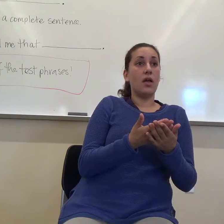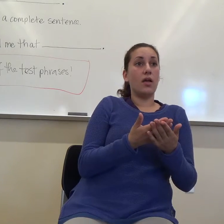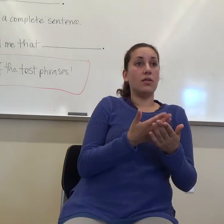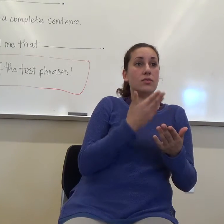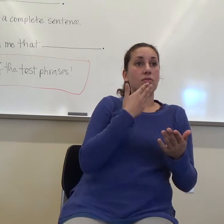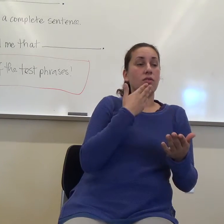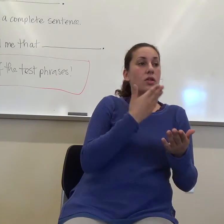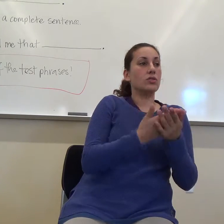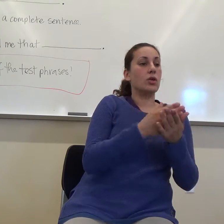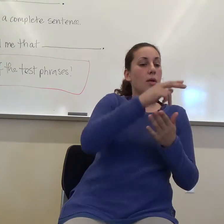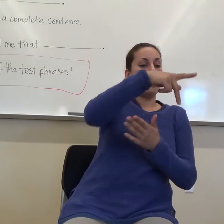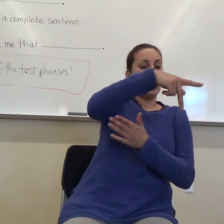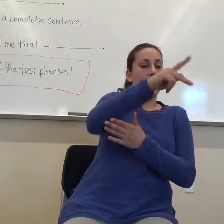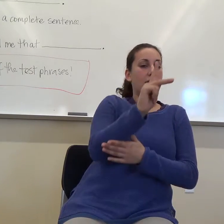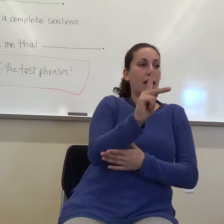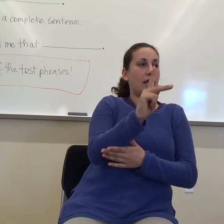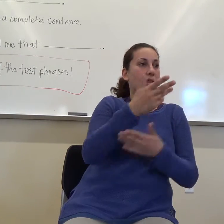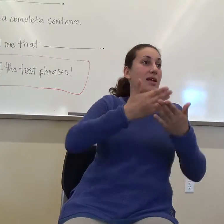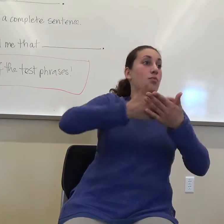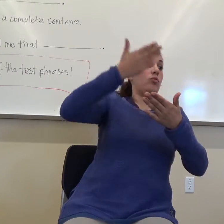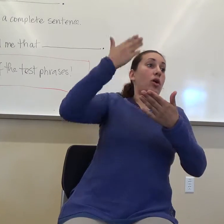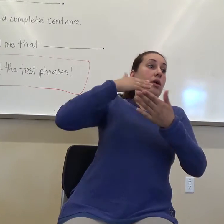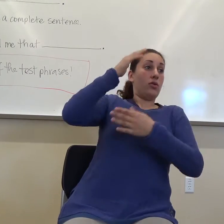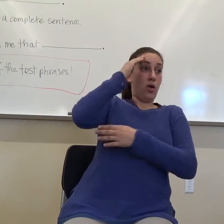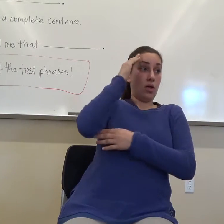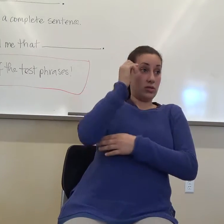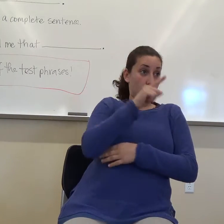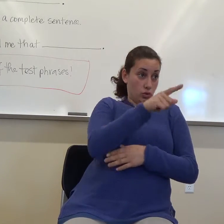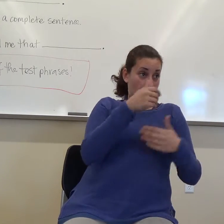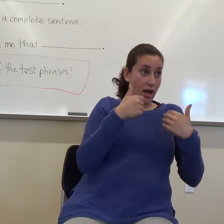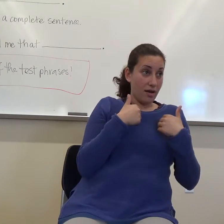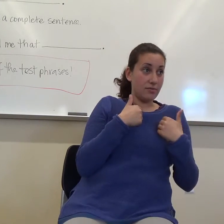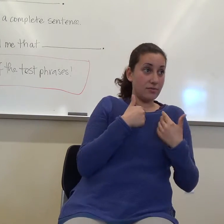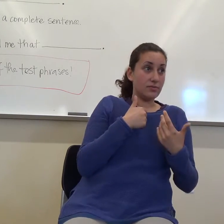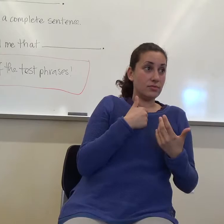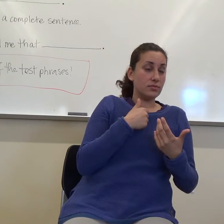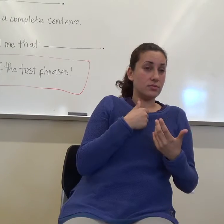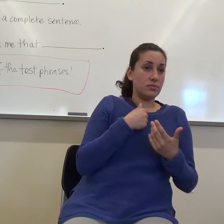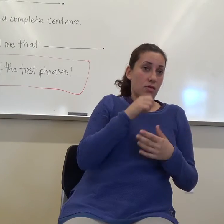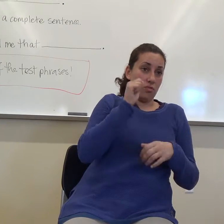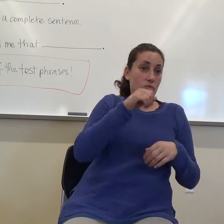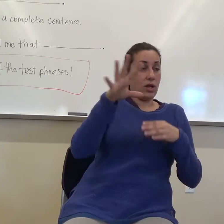prior knowledge of your own. That's a good input, and you can put that here.